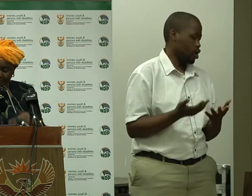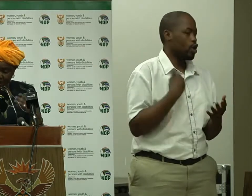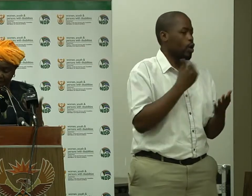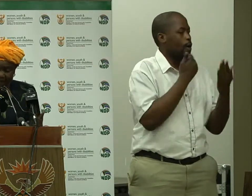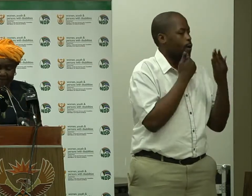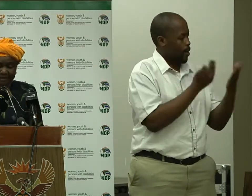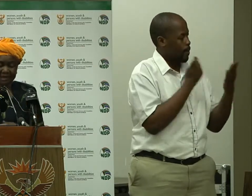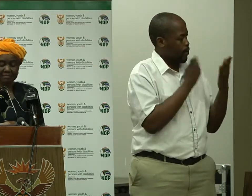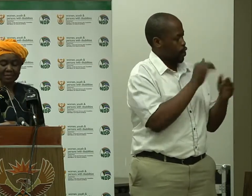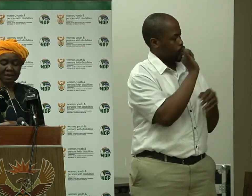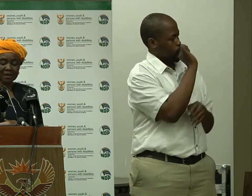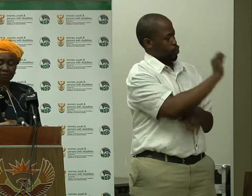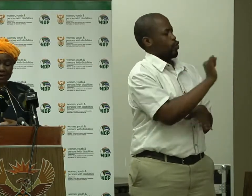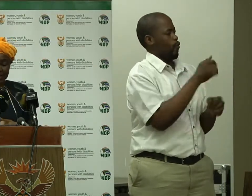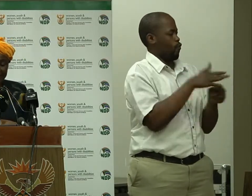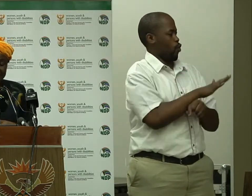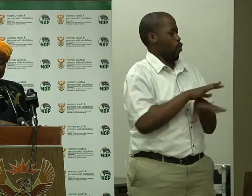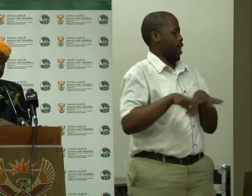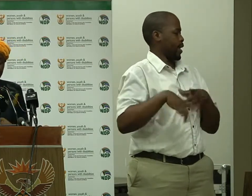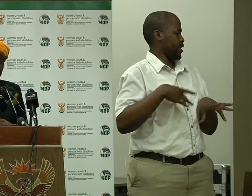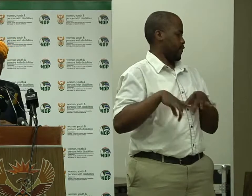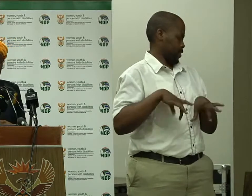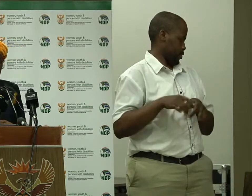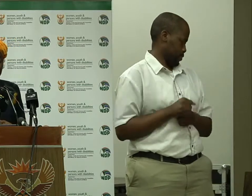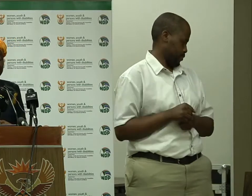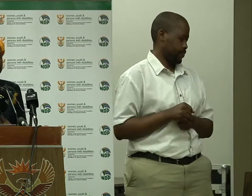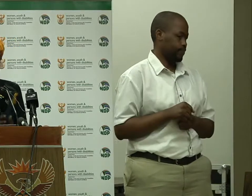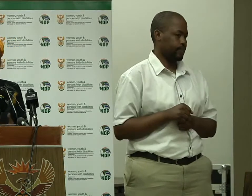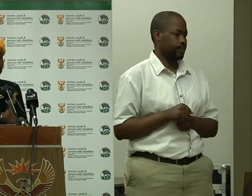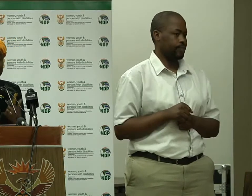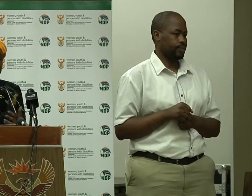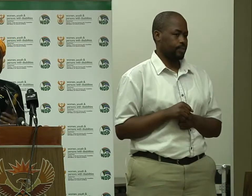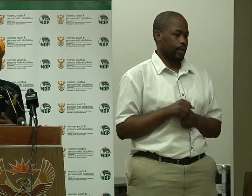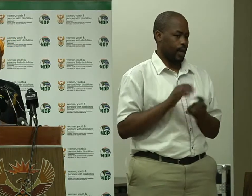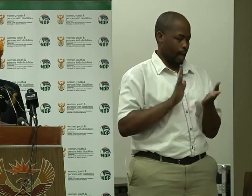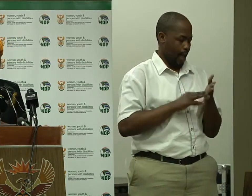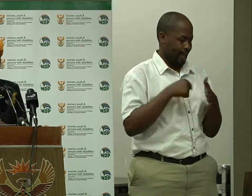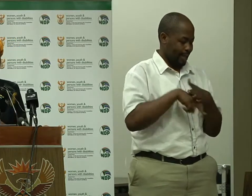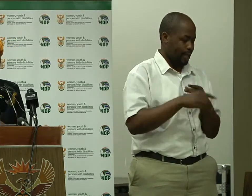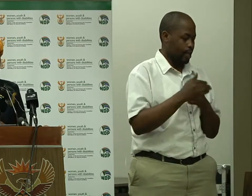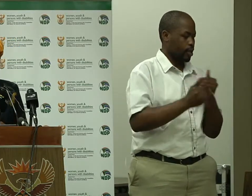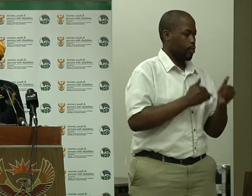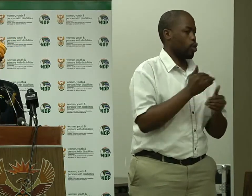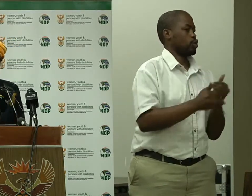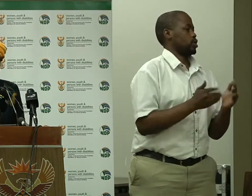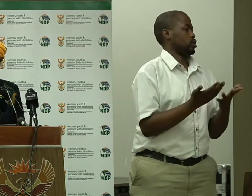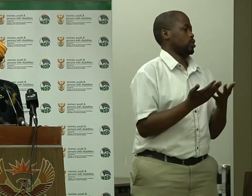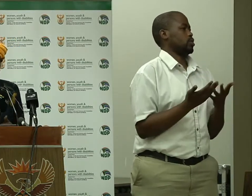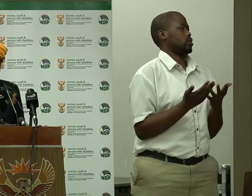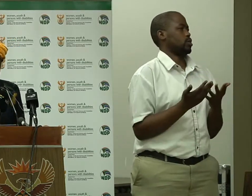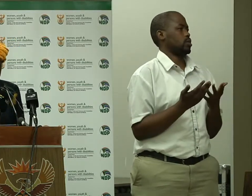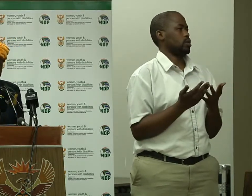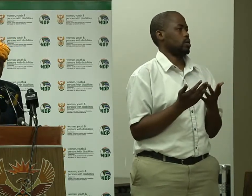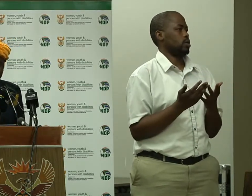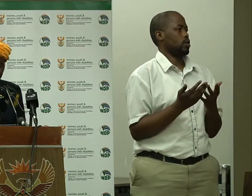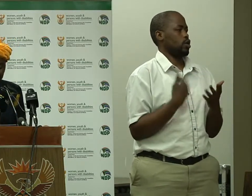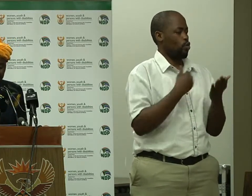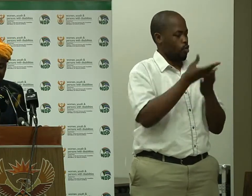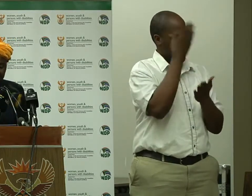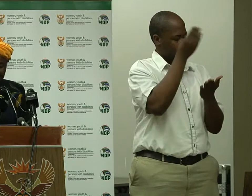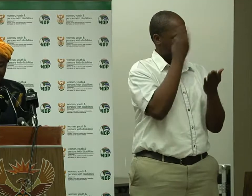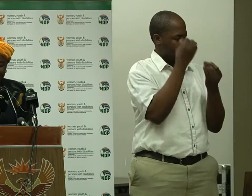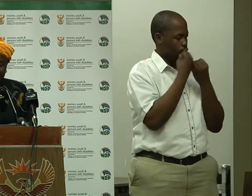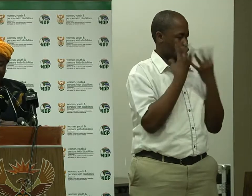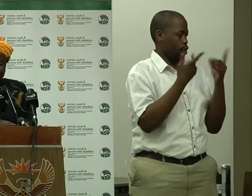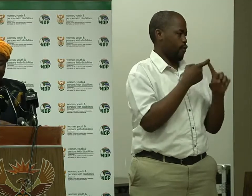appreciate your activism within the sector, and in the process, we have all learned a